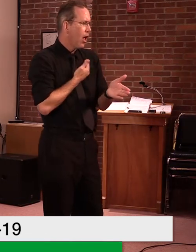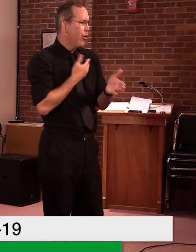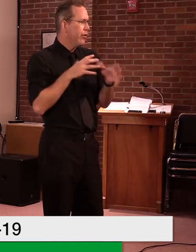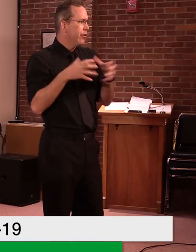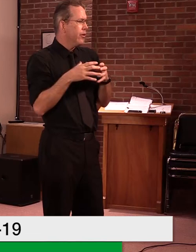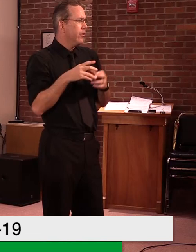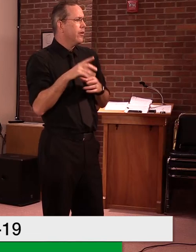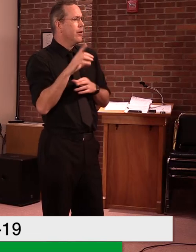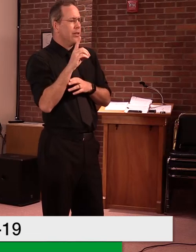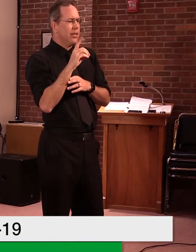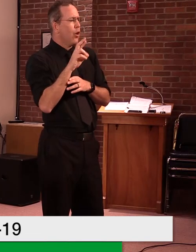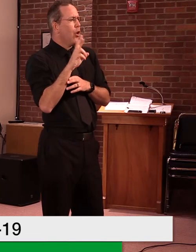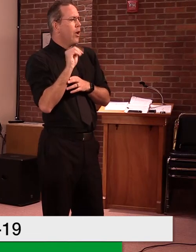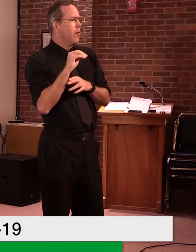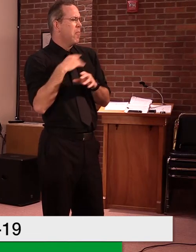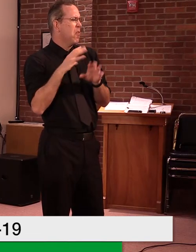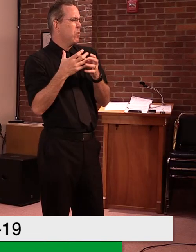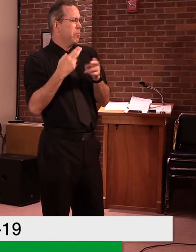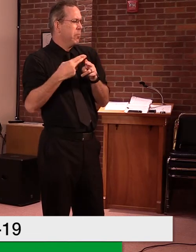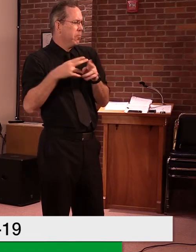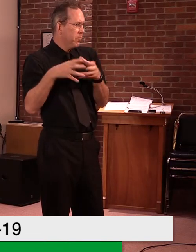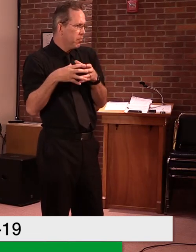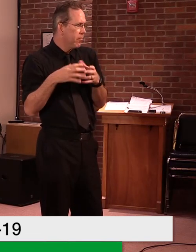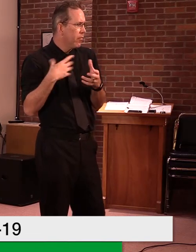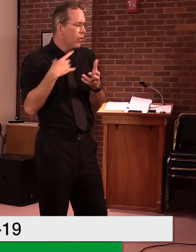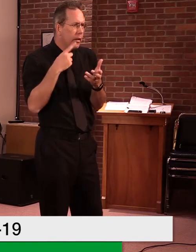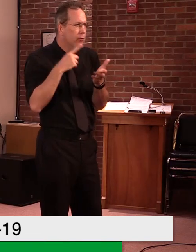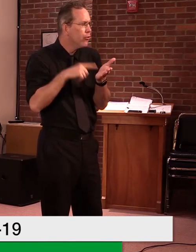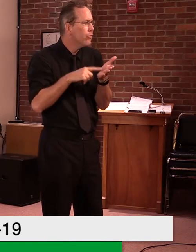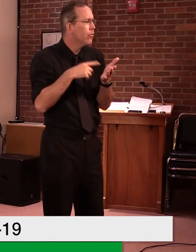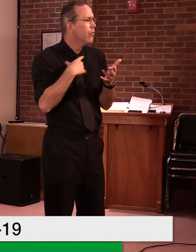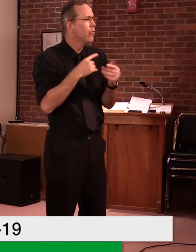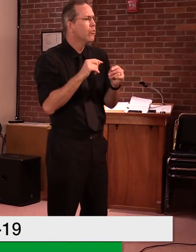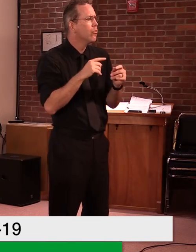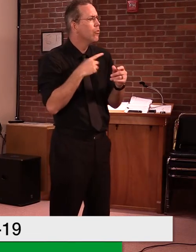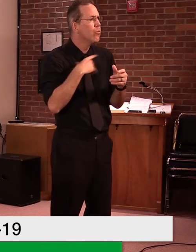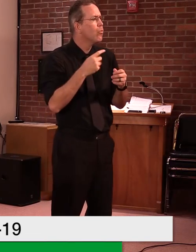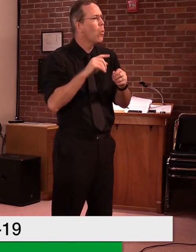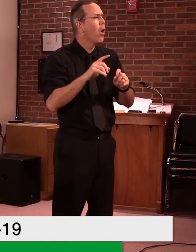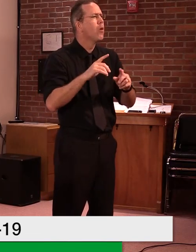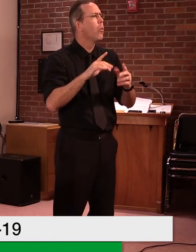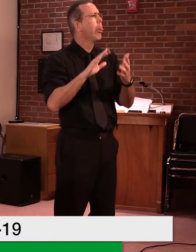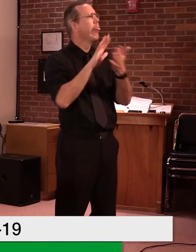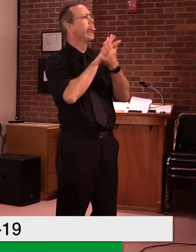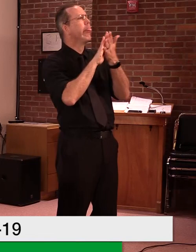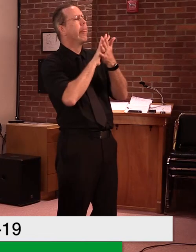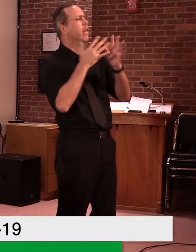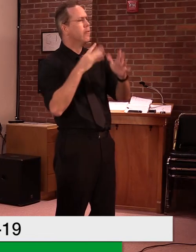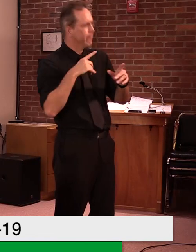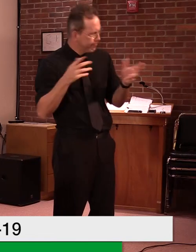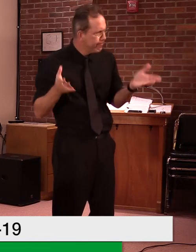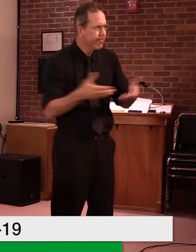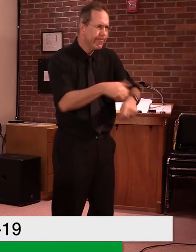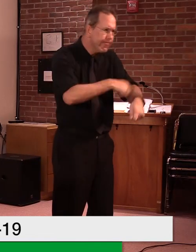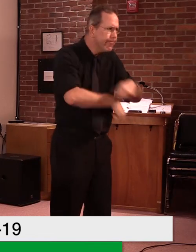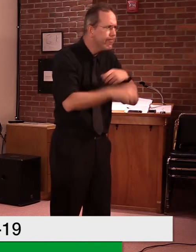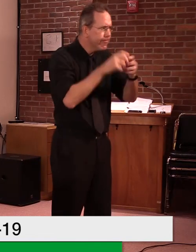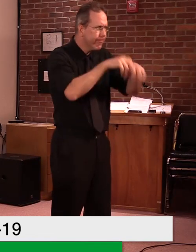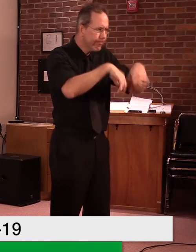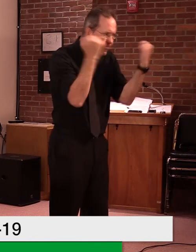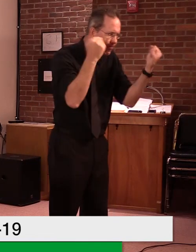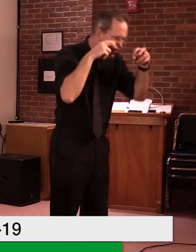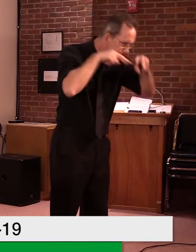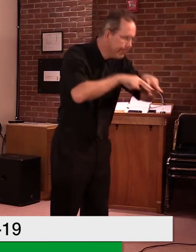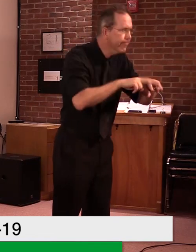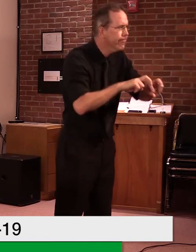place as it should have in corrections. And I just want to also